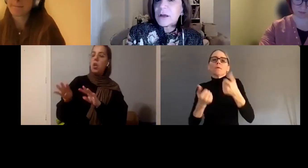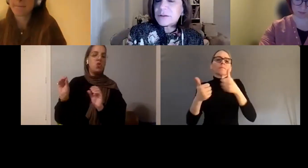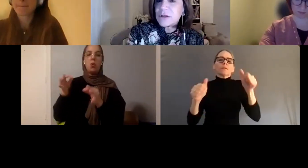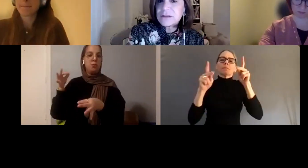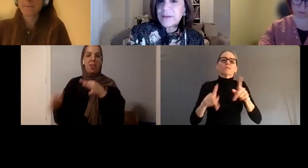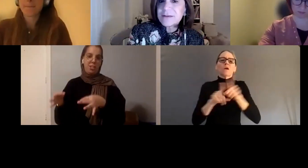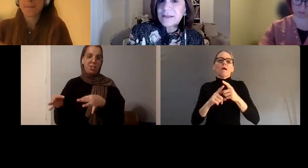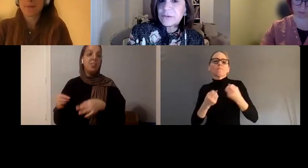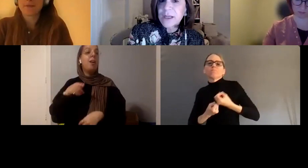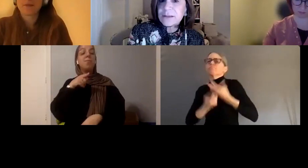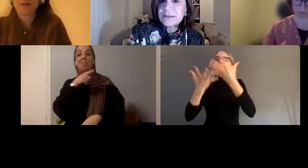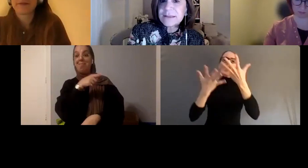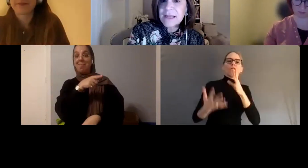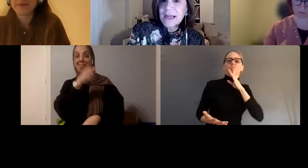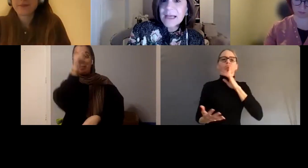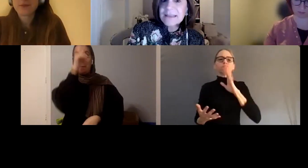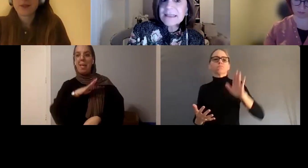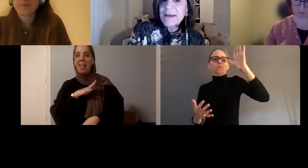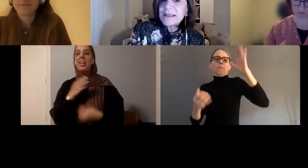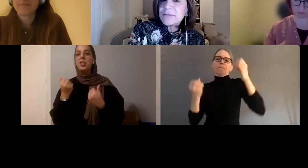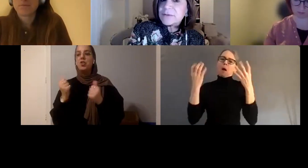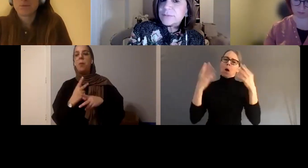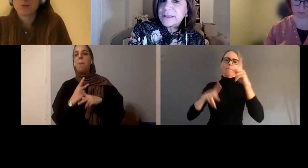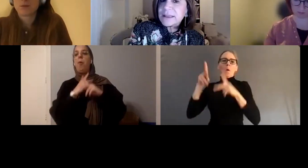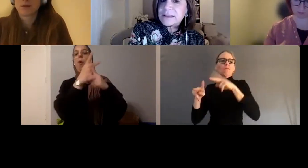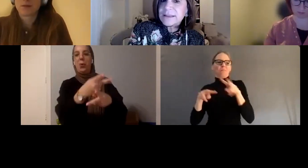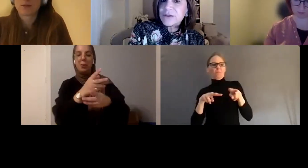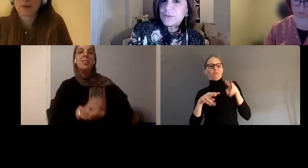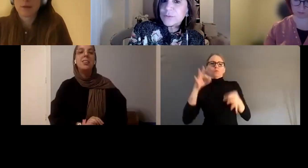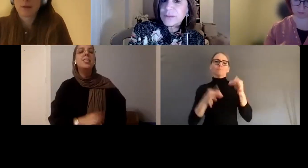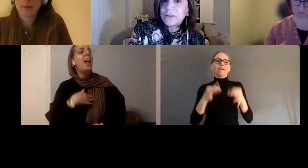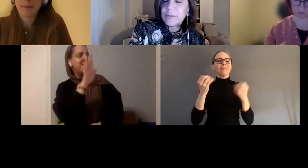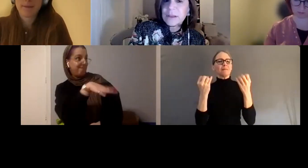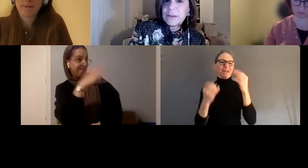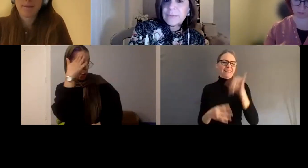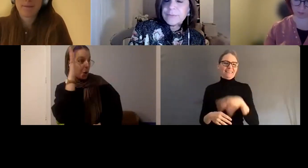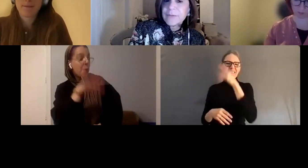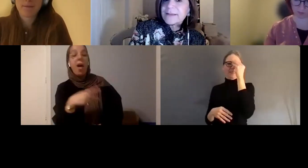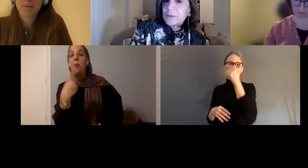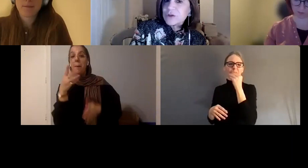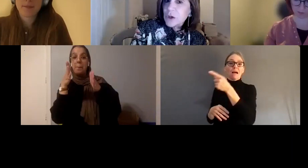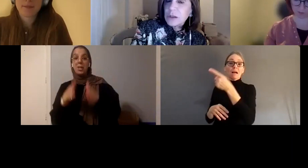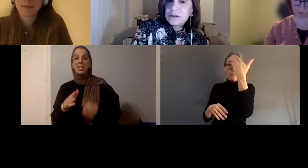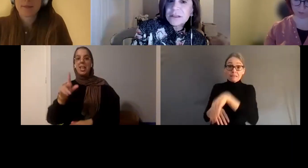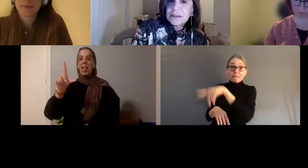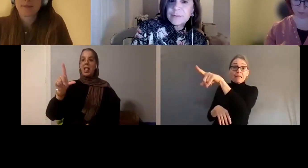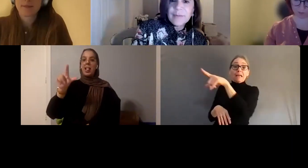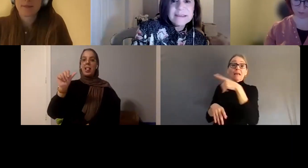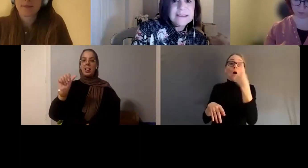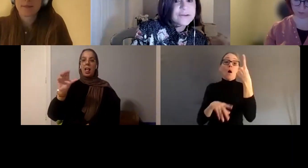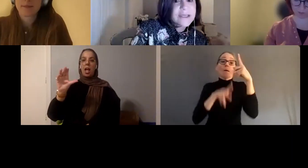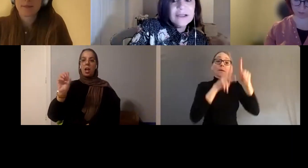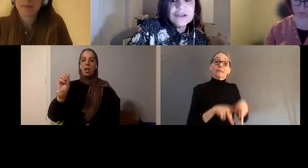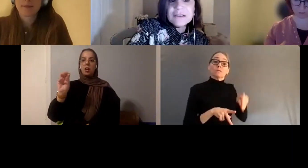when Lacan talked about psychoanalysis as a space of complete intellectual freedom, that's how he talked. But